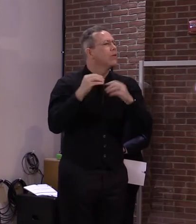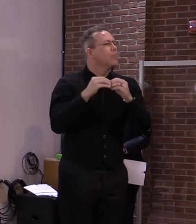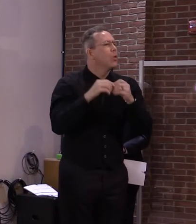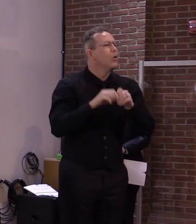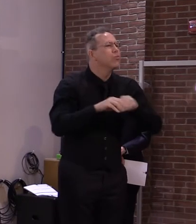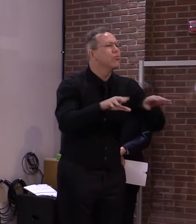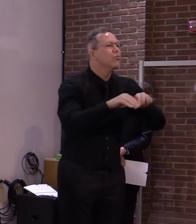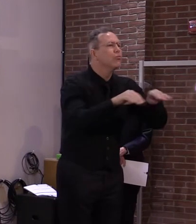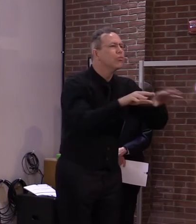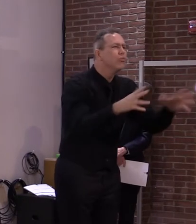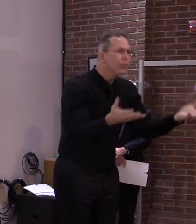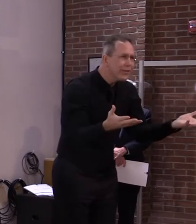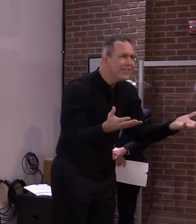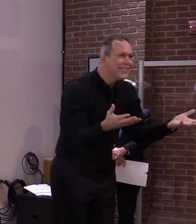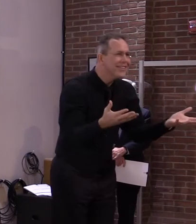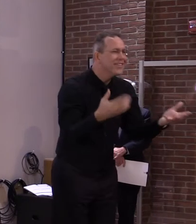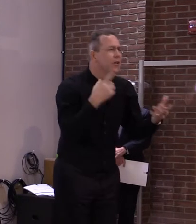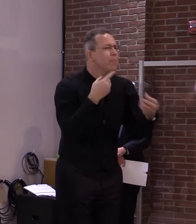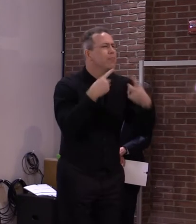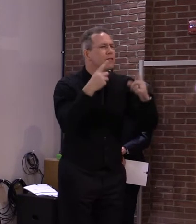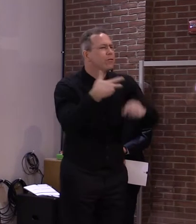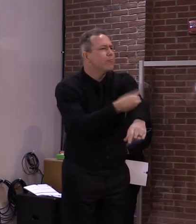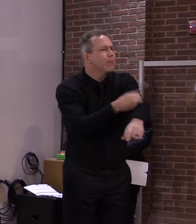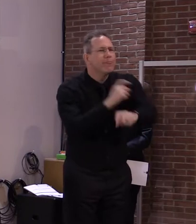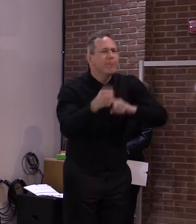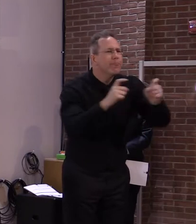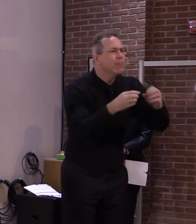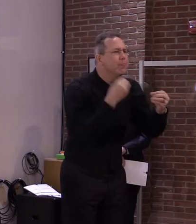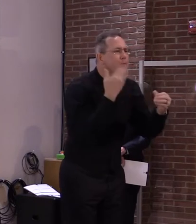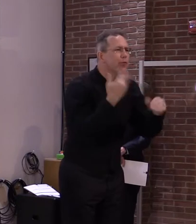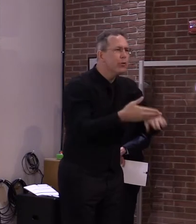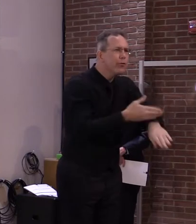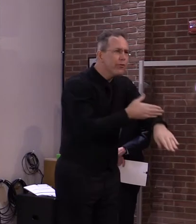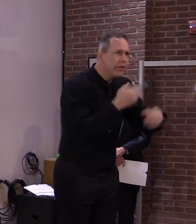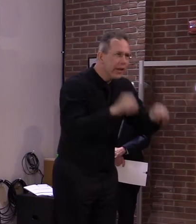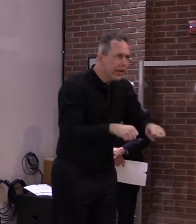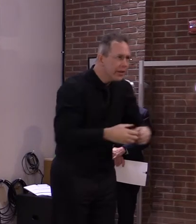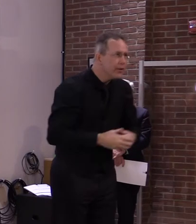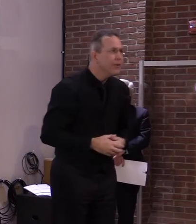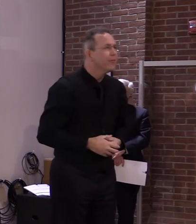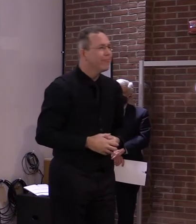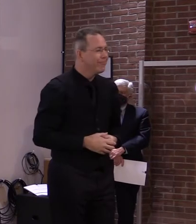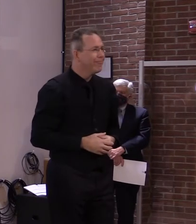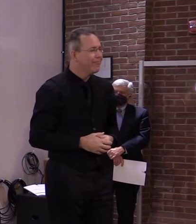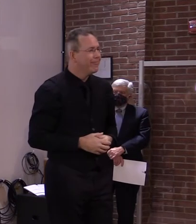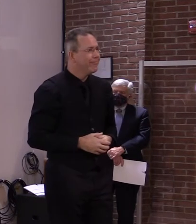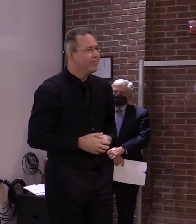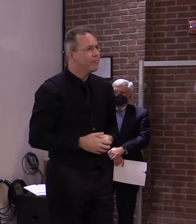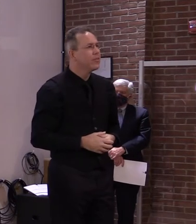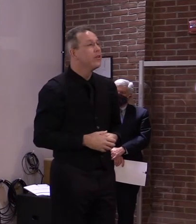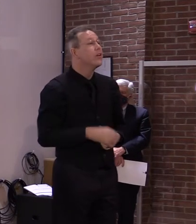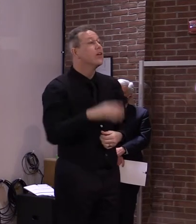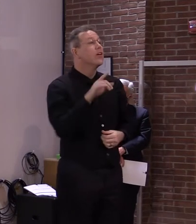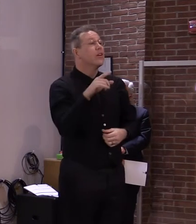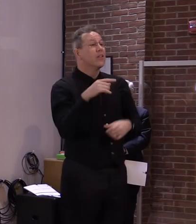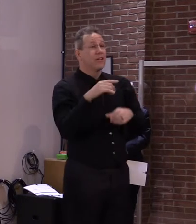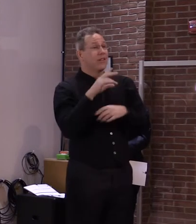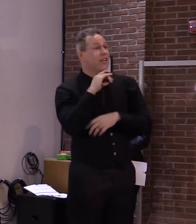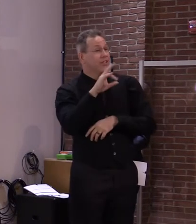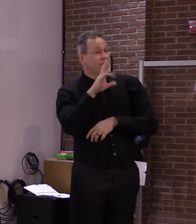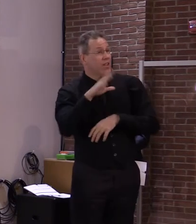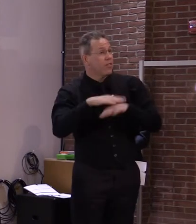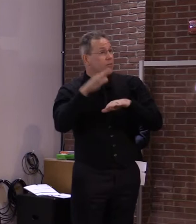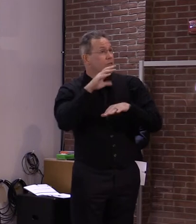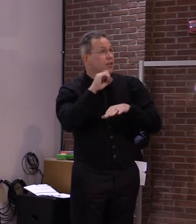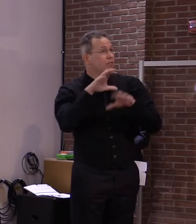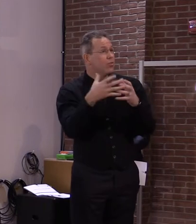faster than we got to 10 percent we're moving through our first age ban 75 and over at a good rate and